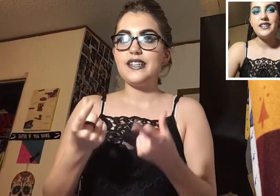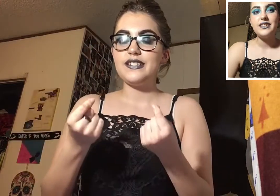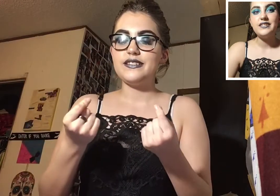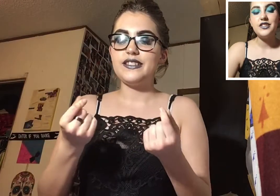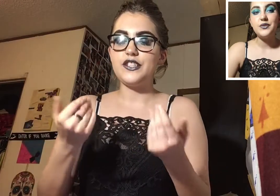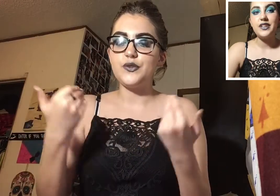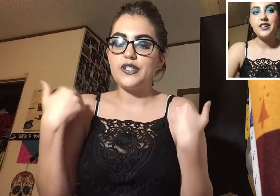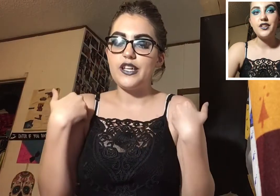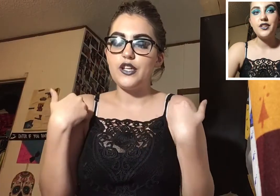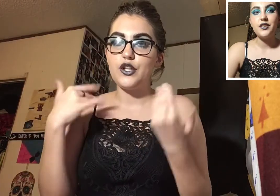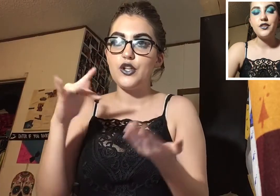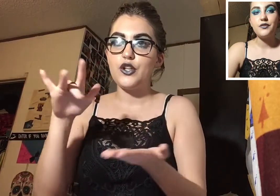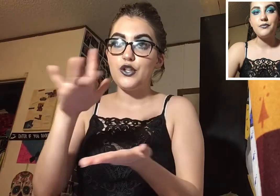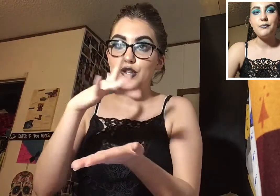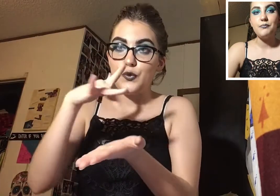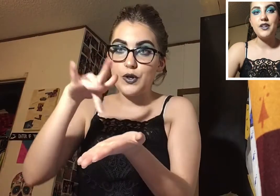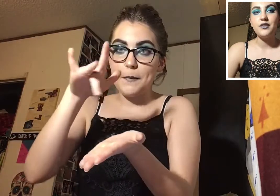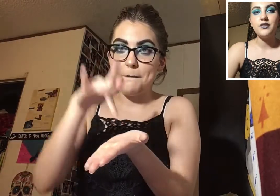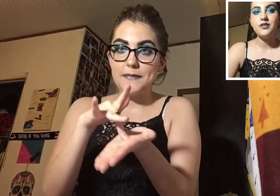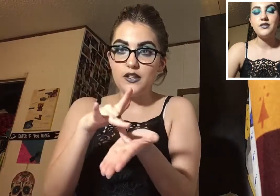Did you get your middle